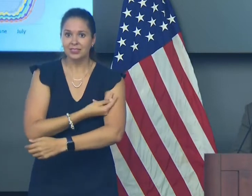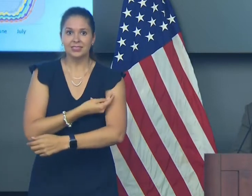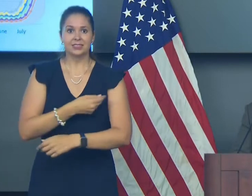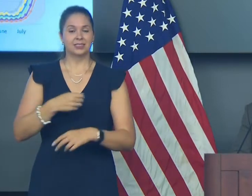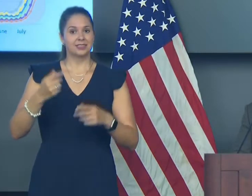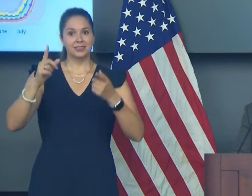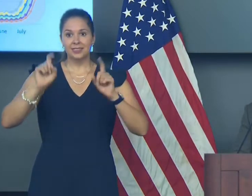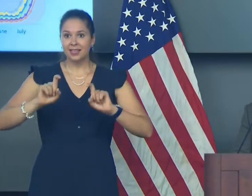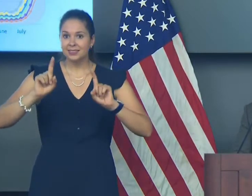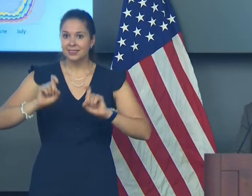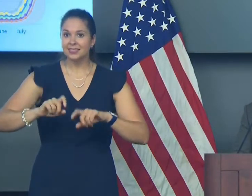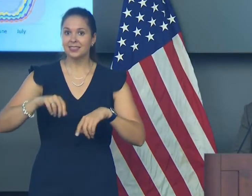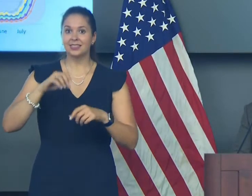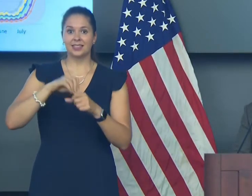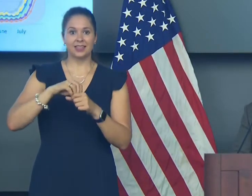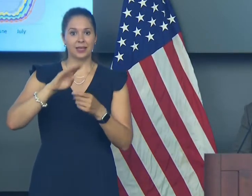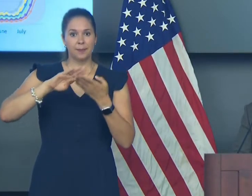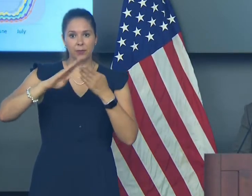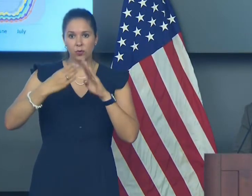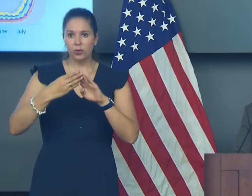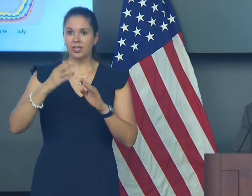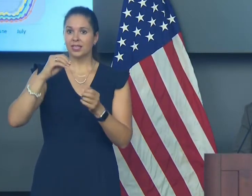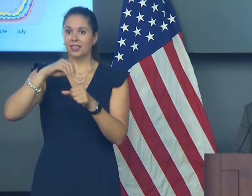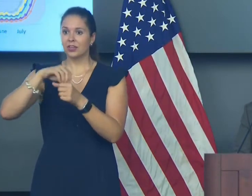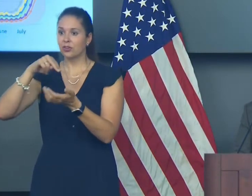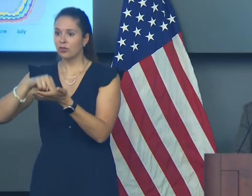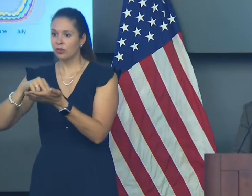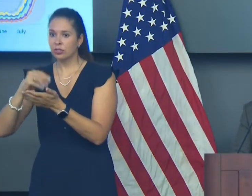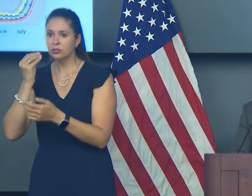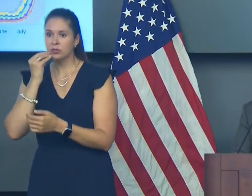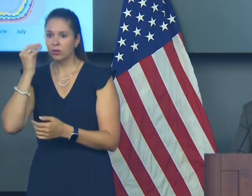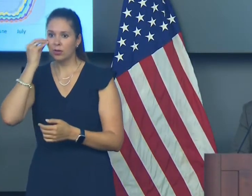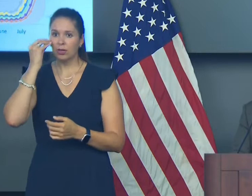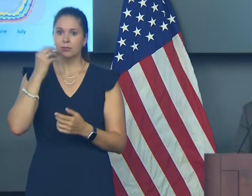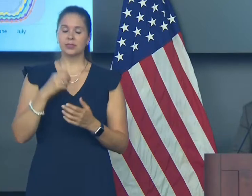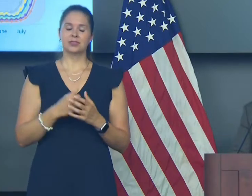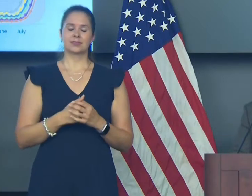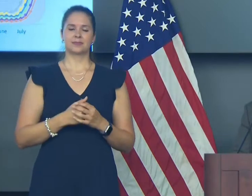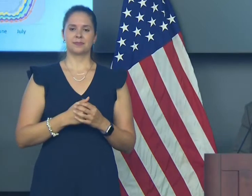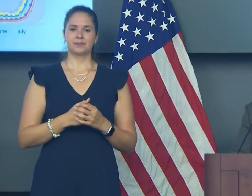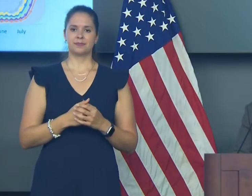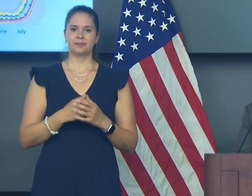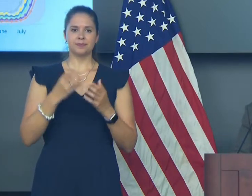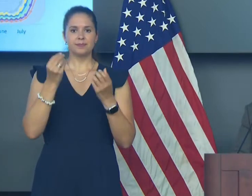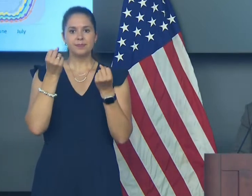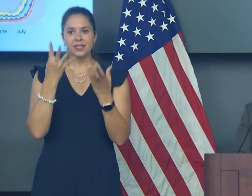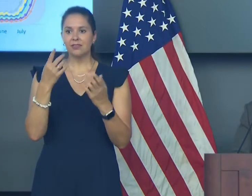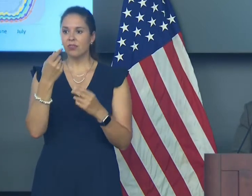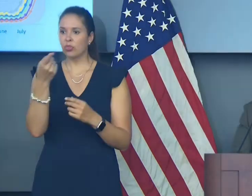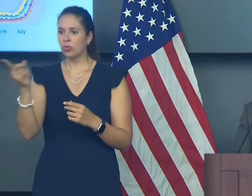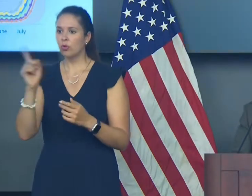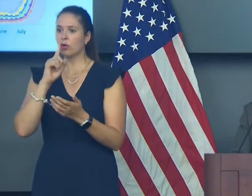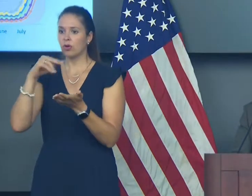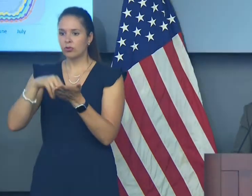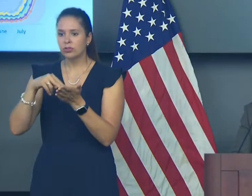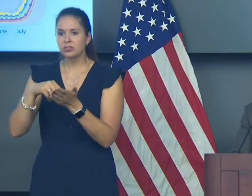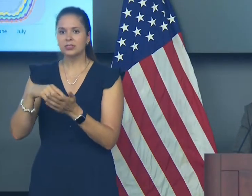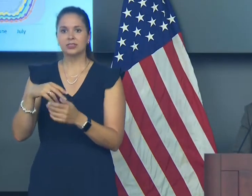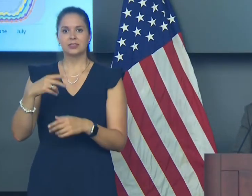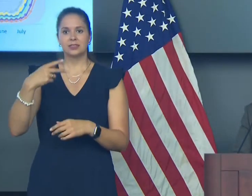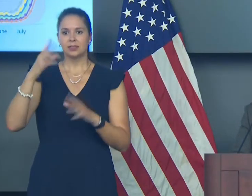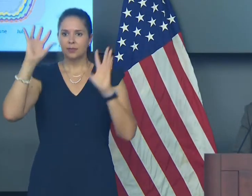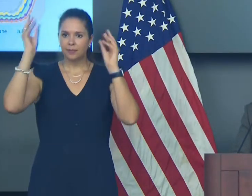and testing in our community, in our nursing homes, and many of those are nurses,